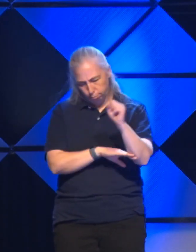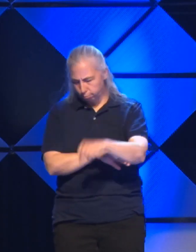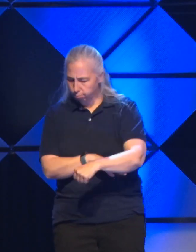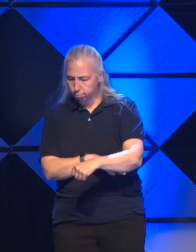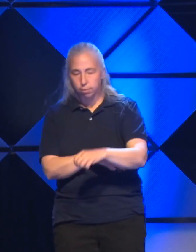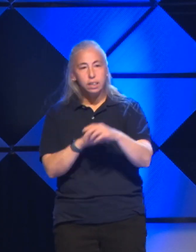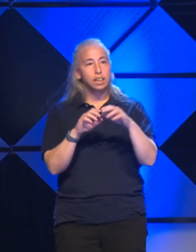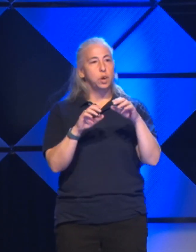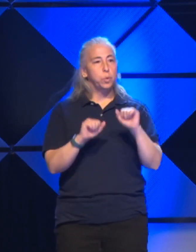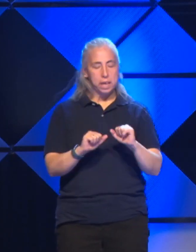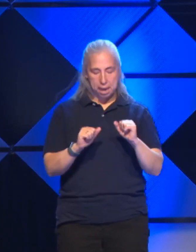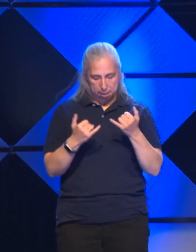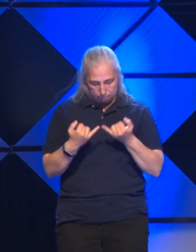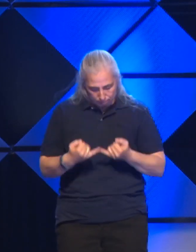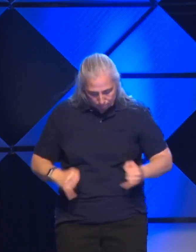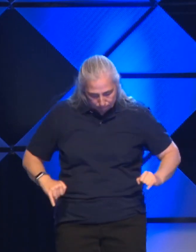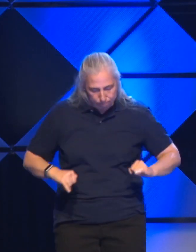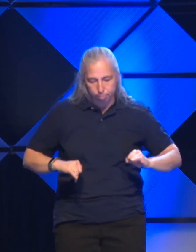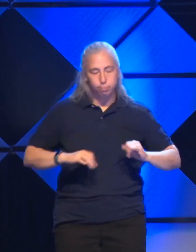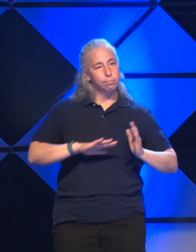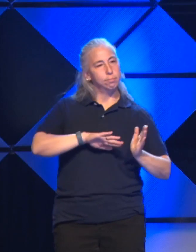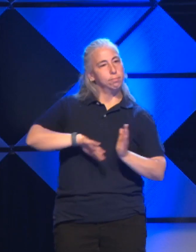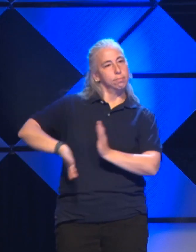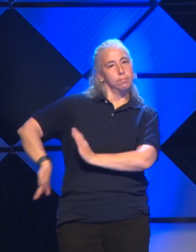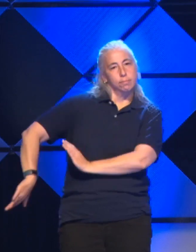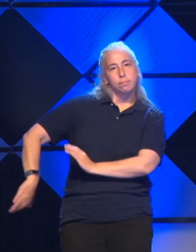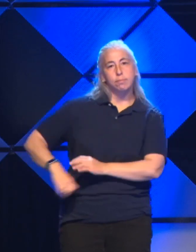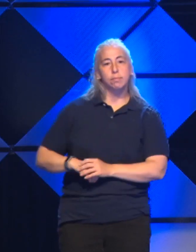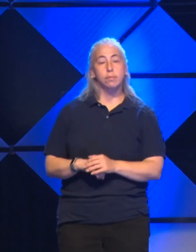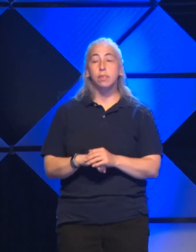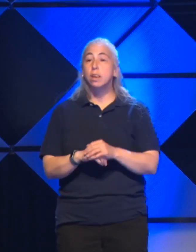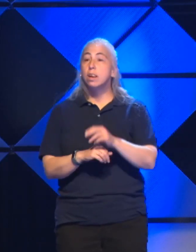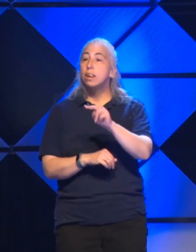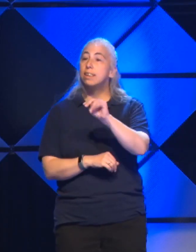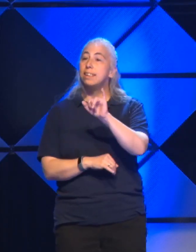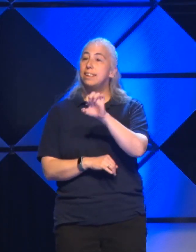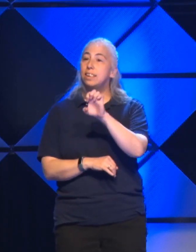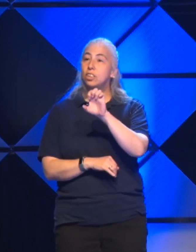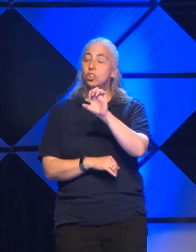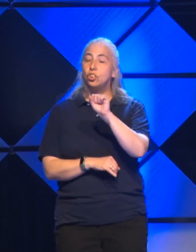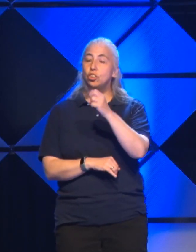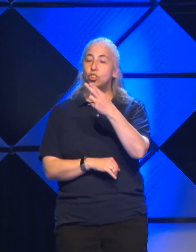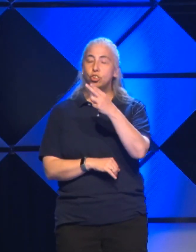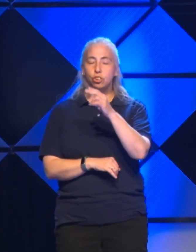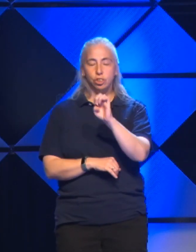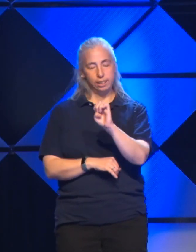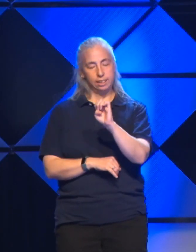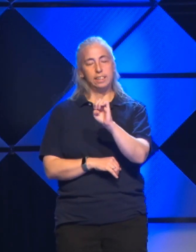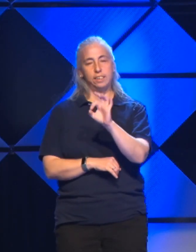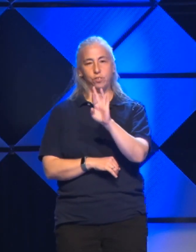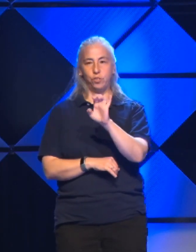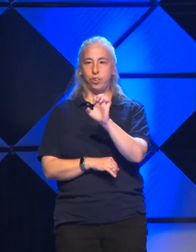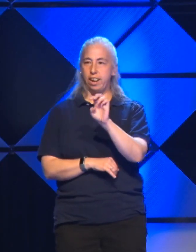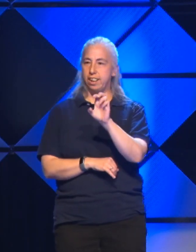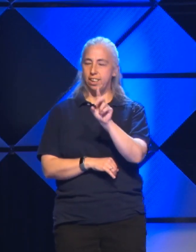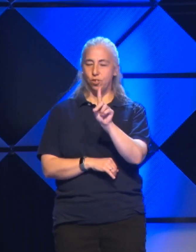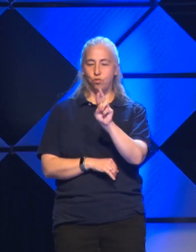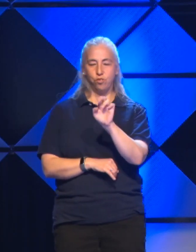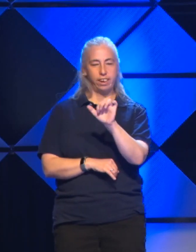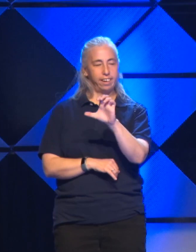to step over. Actually, Friedrich Nietzsche says, hope is a path. Hope, he who